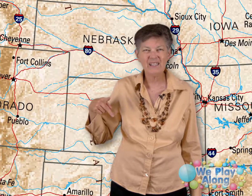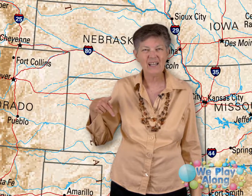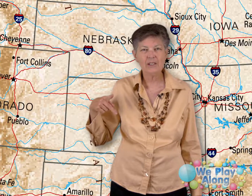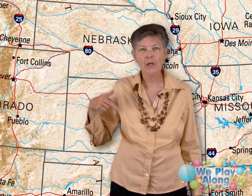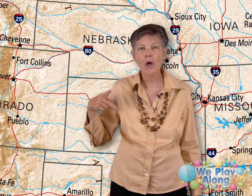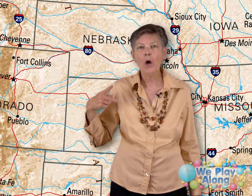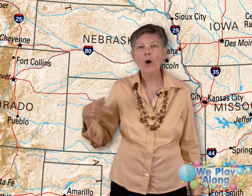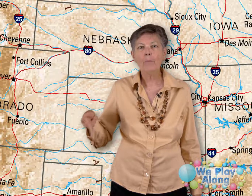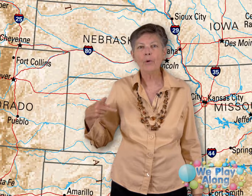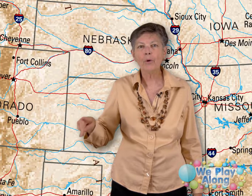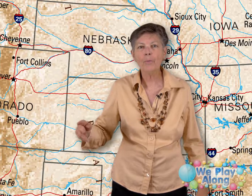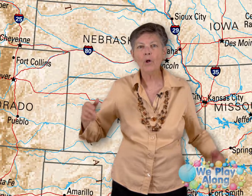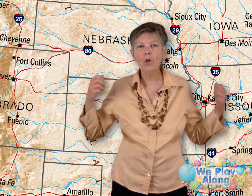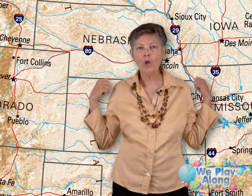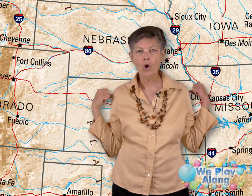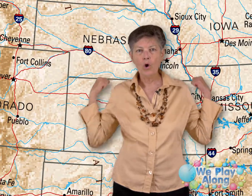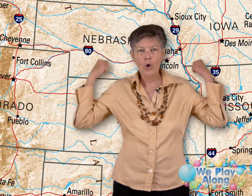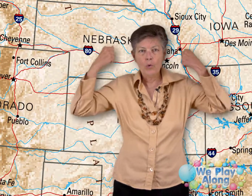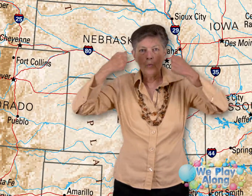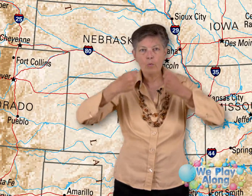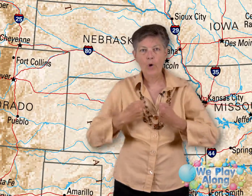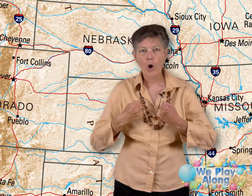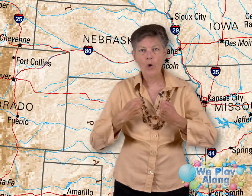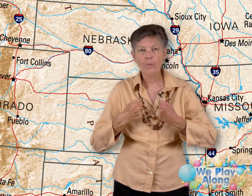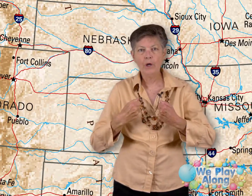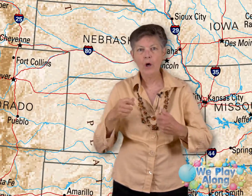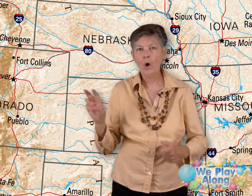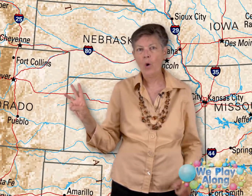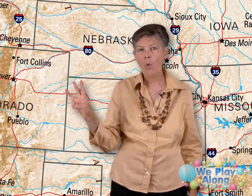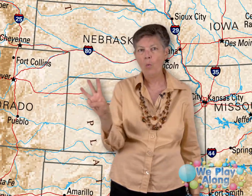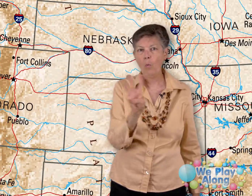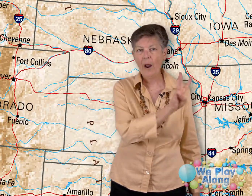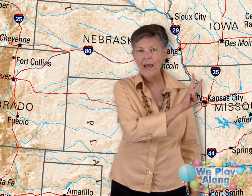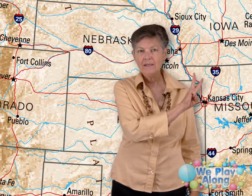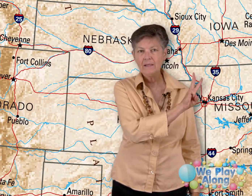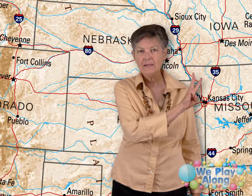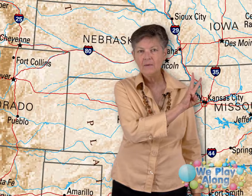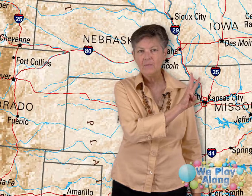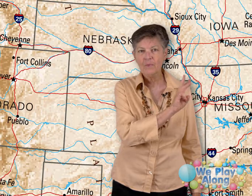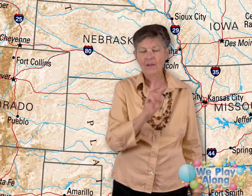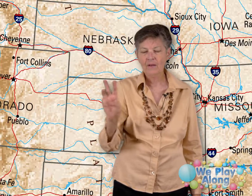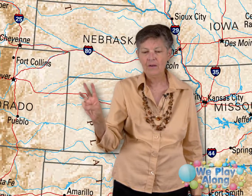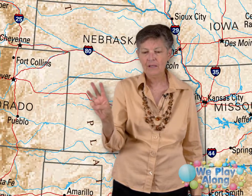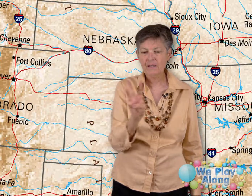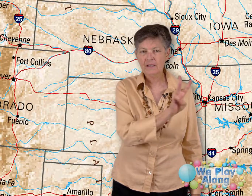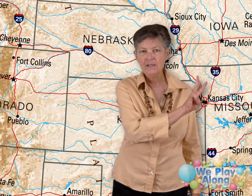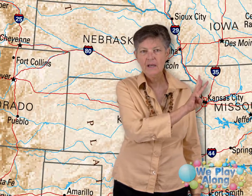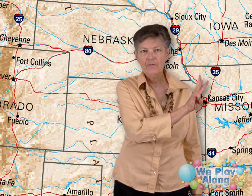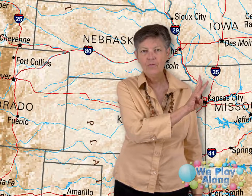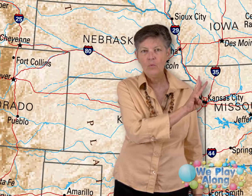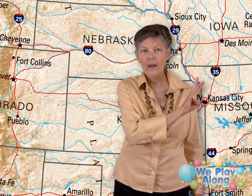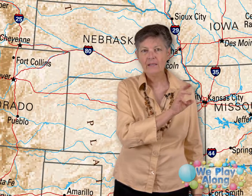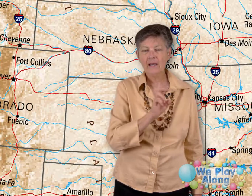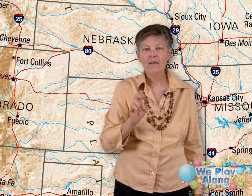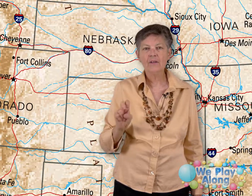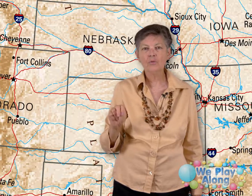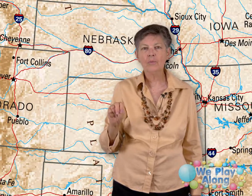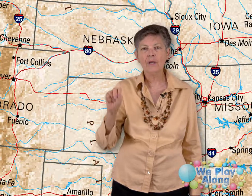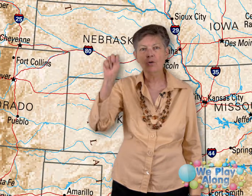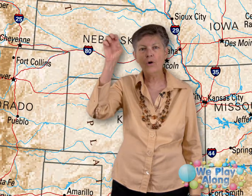That's the purple robed west. Okay, this is the sign for west. This would be north,